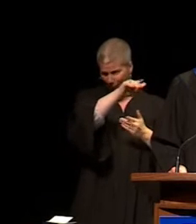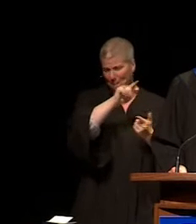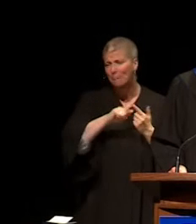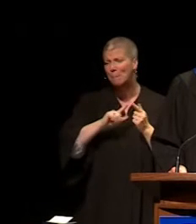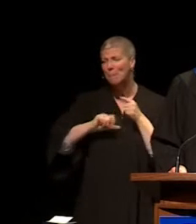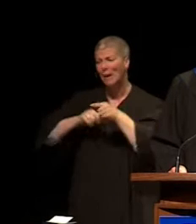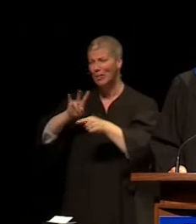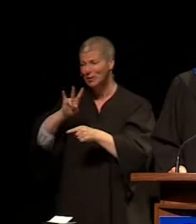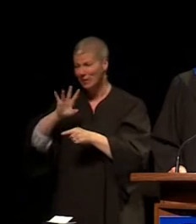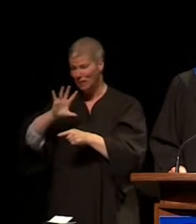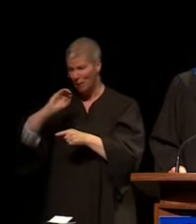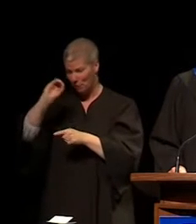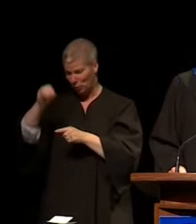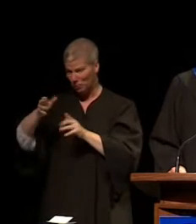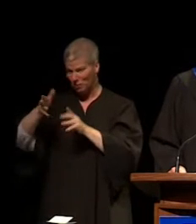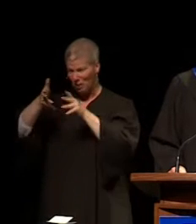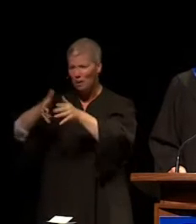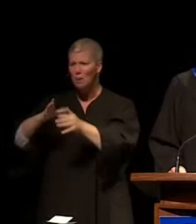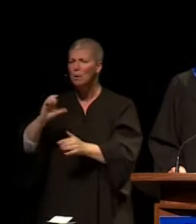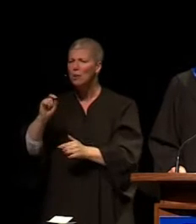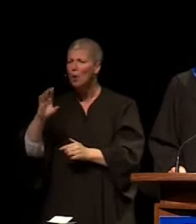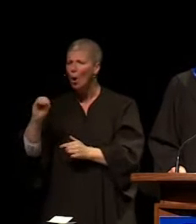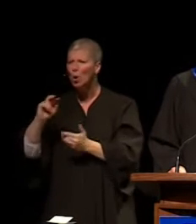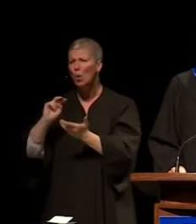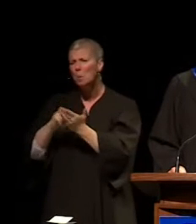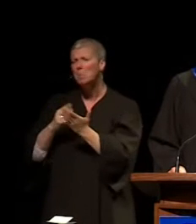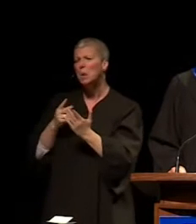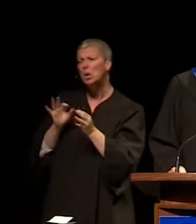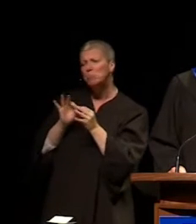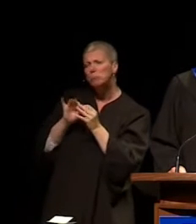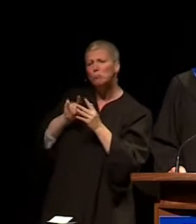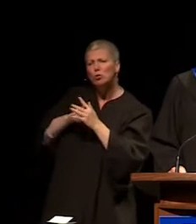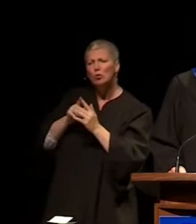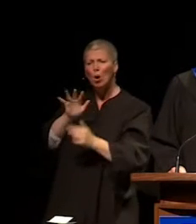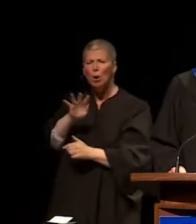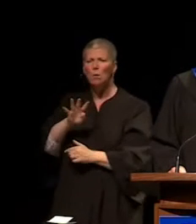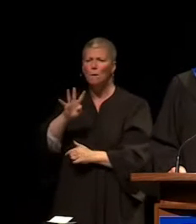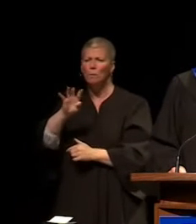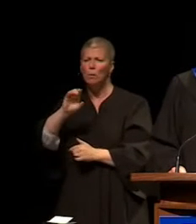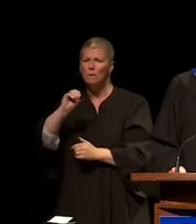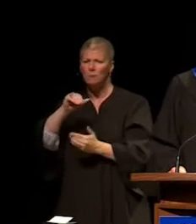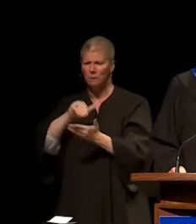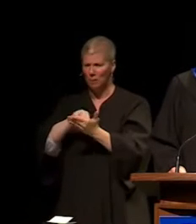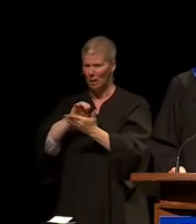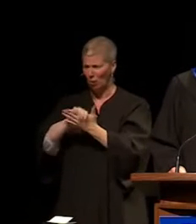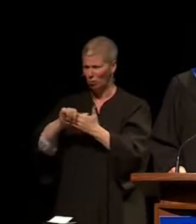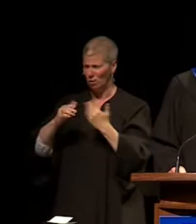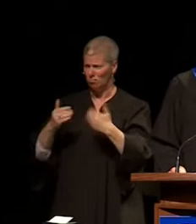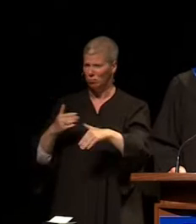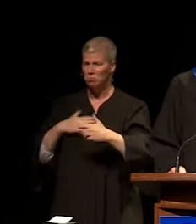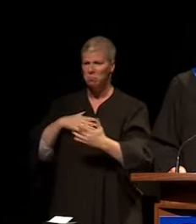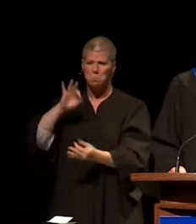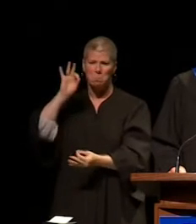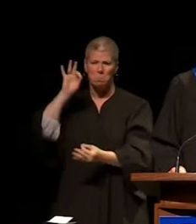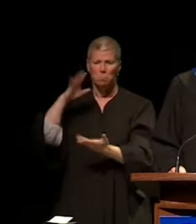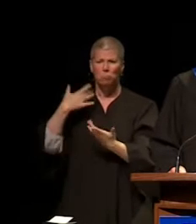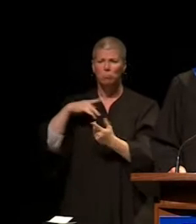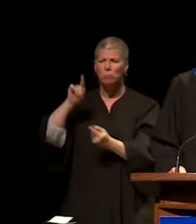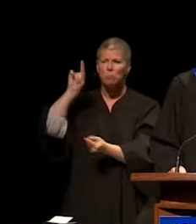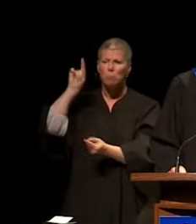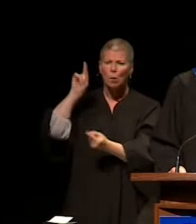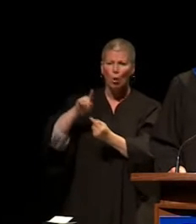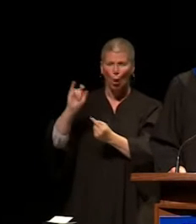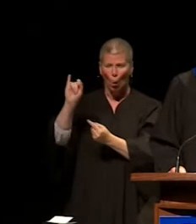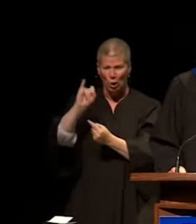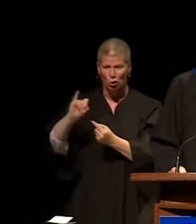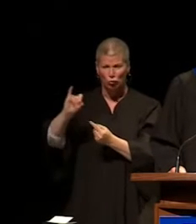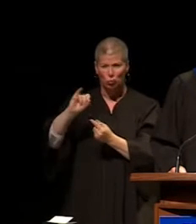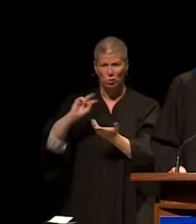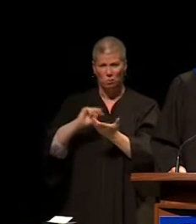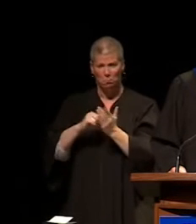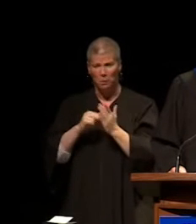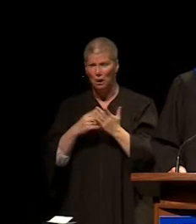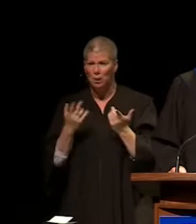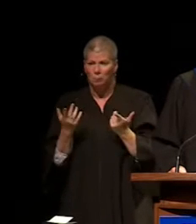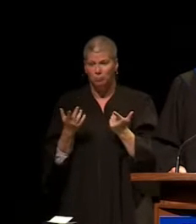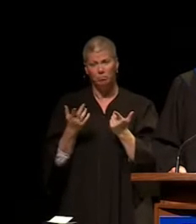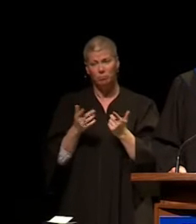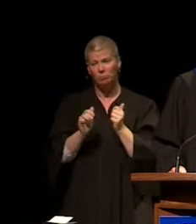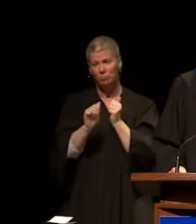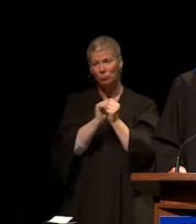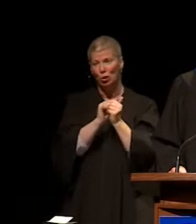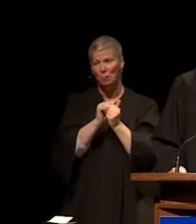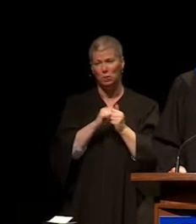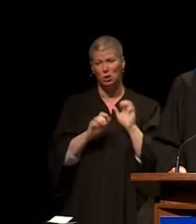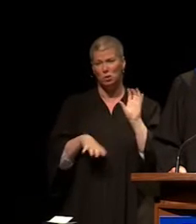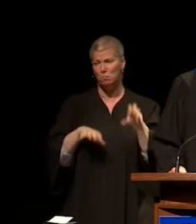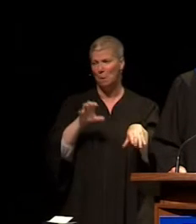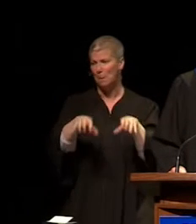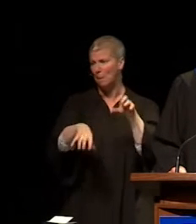$450,000. Affordability, low interest rates, price increases are not running away because there is a lot of competition